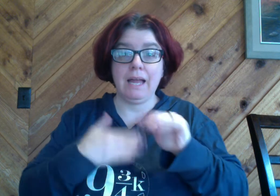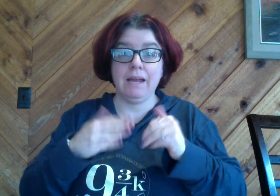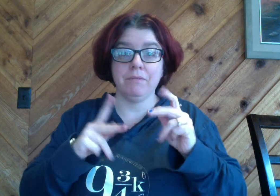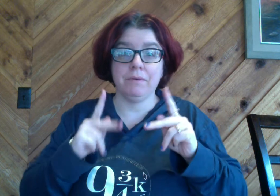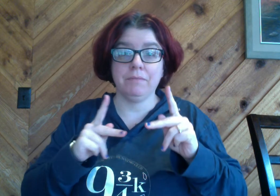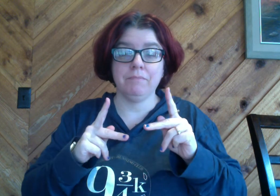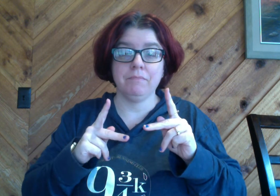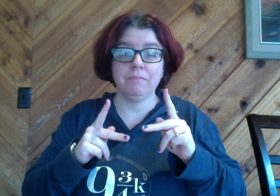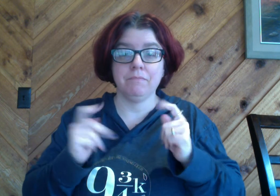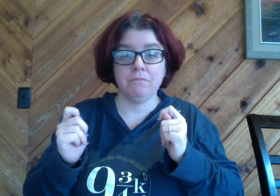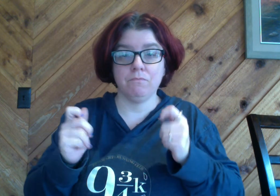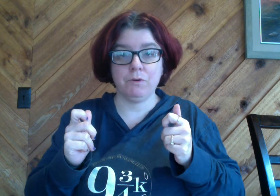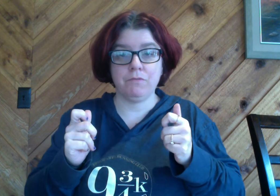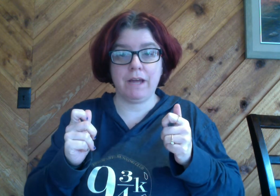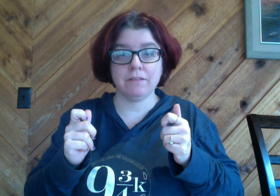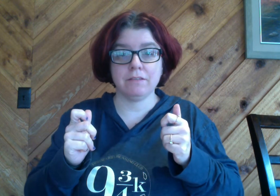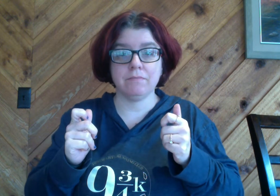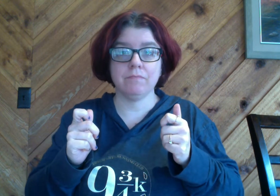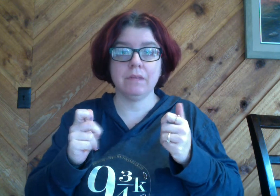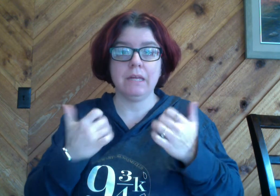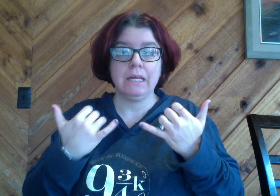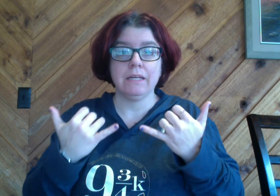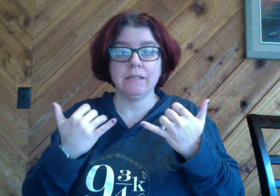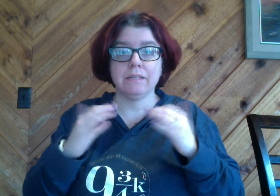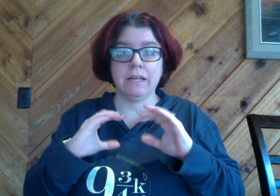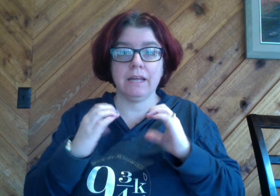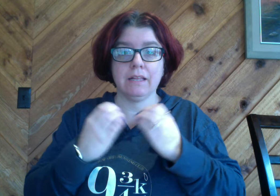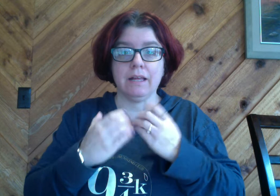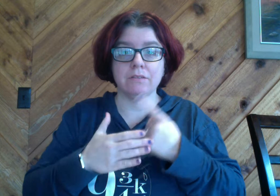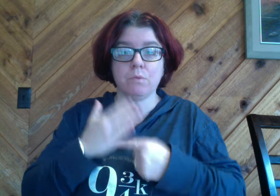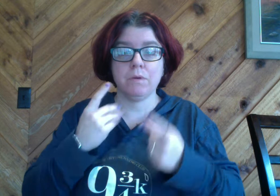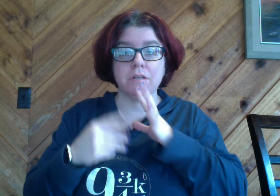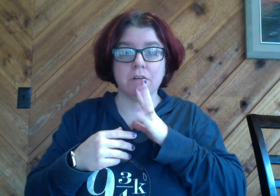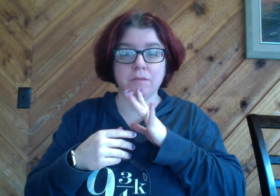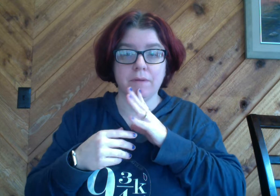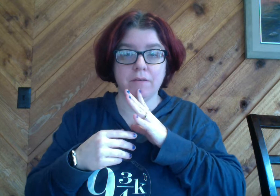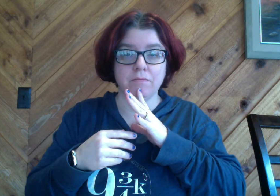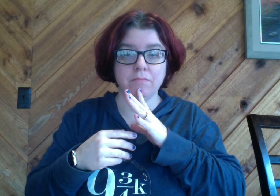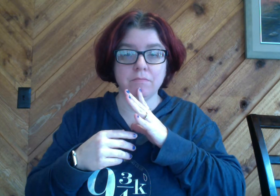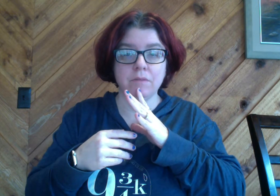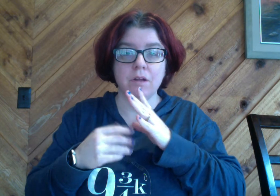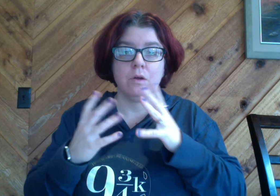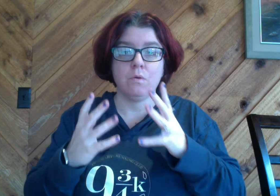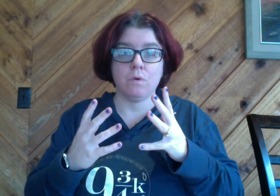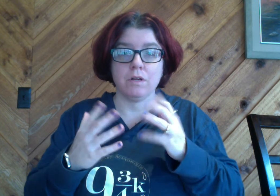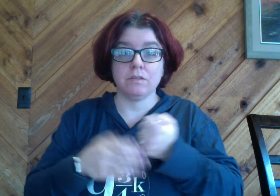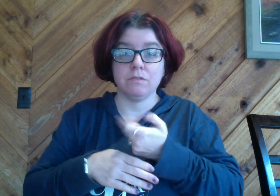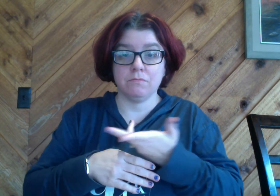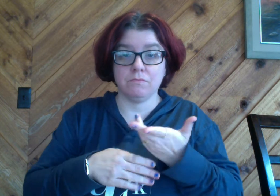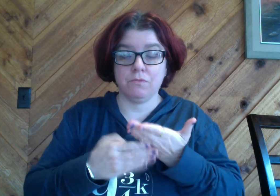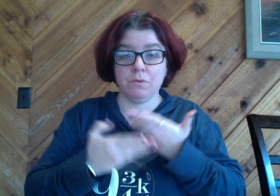Hi everyone. Real fast. Today in class, what we talked about was a few